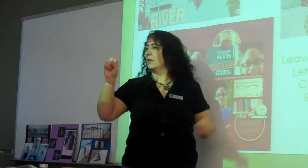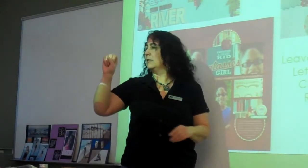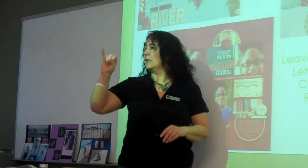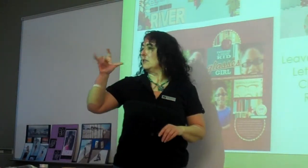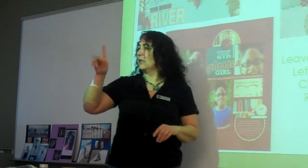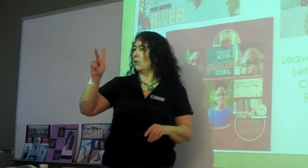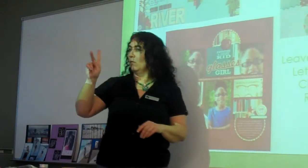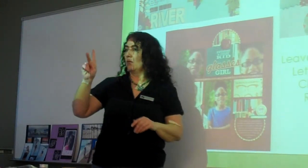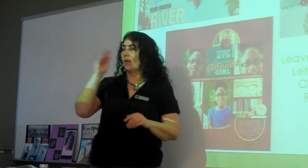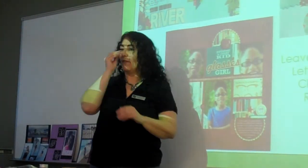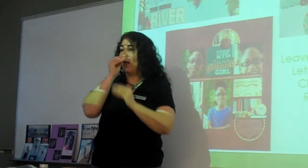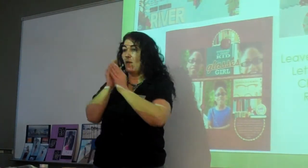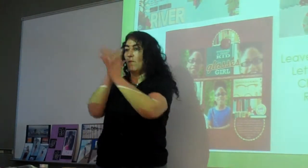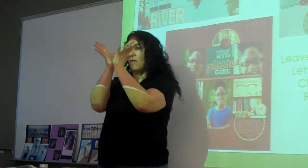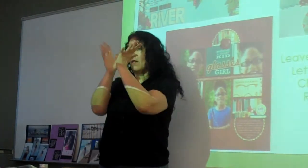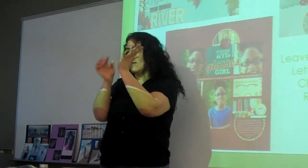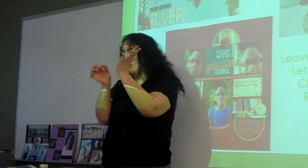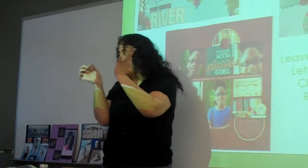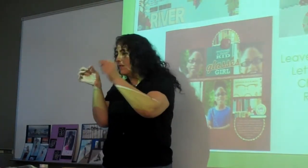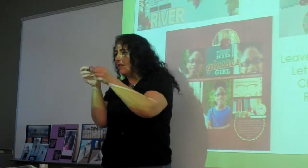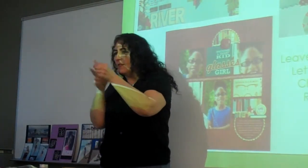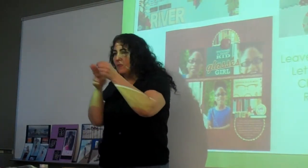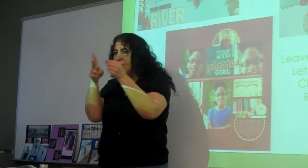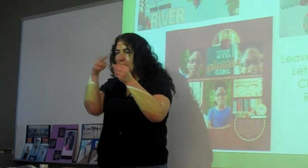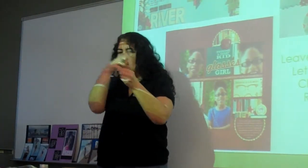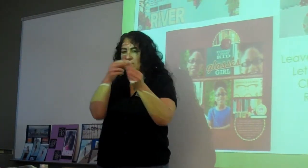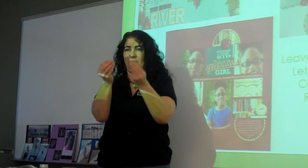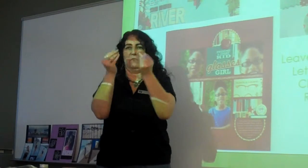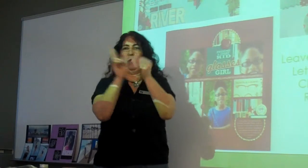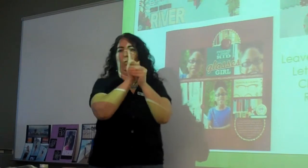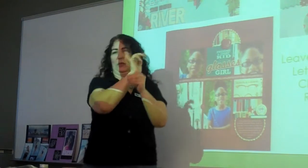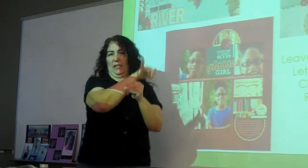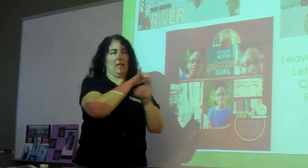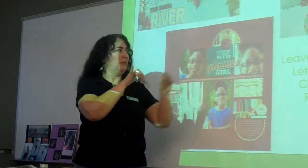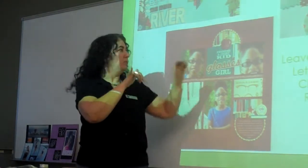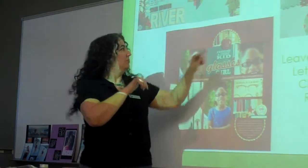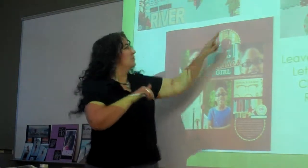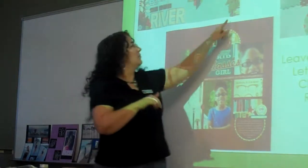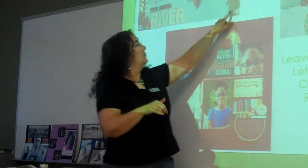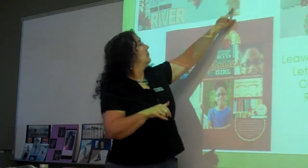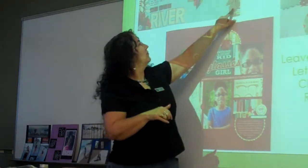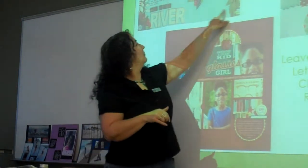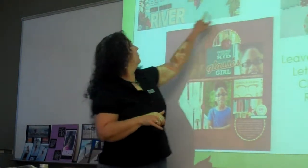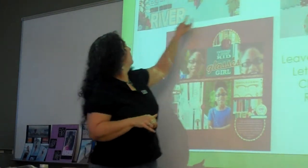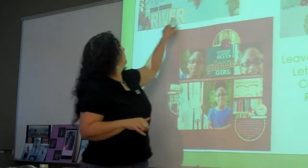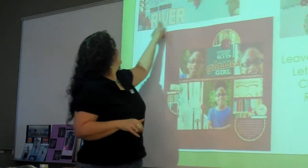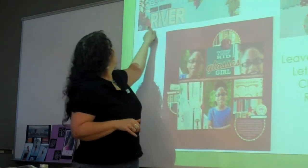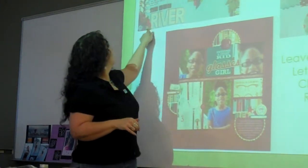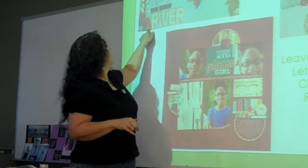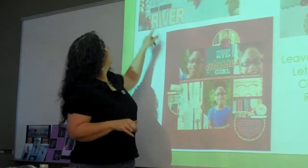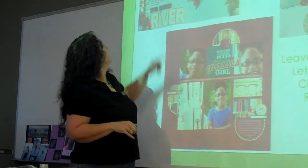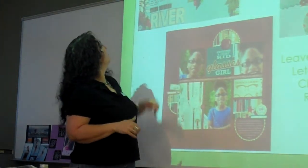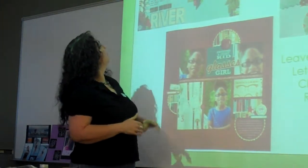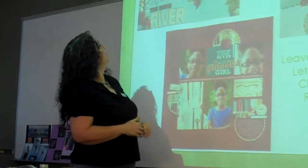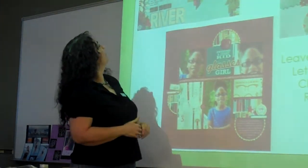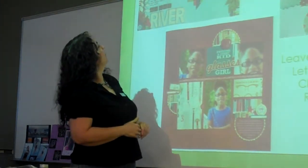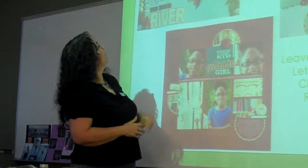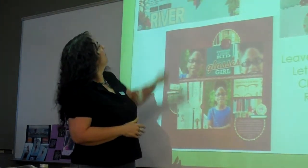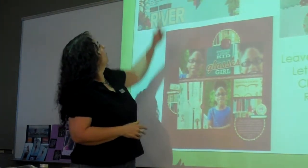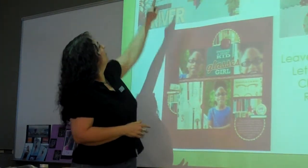Now, really, leaves. You think I could use those? And I cut out different shapes and made leaves